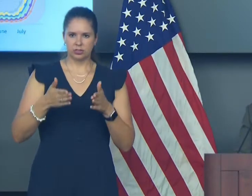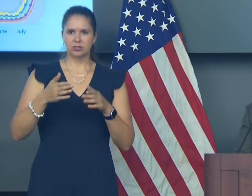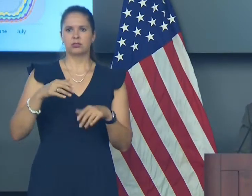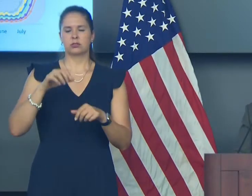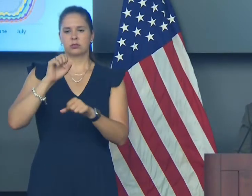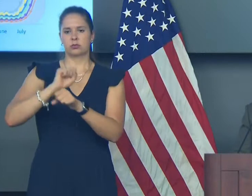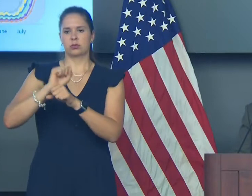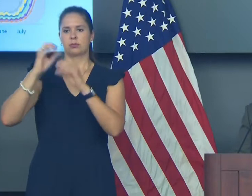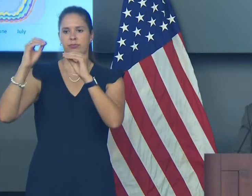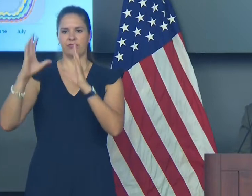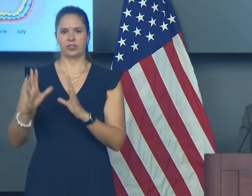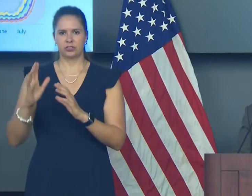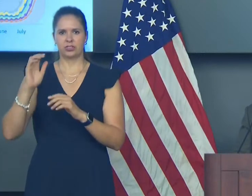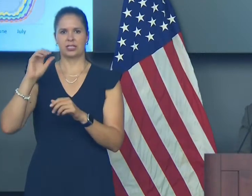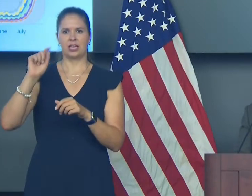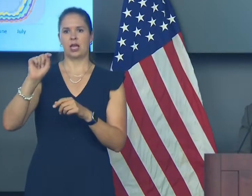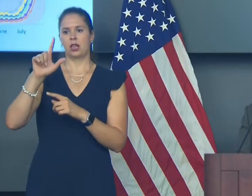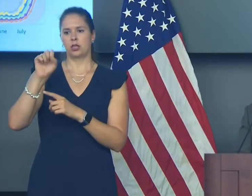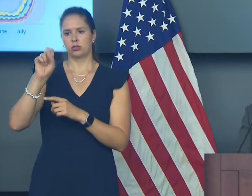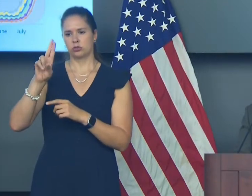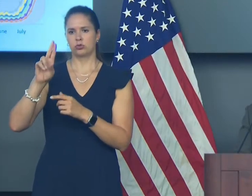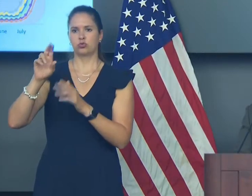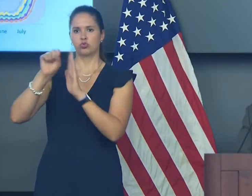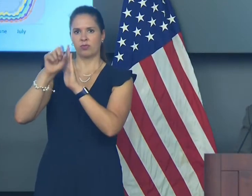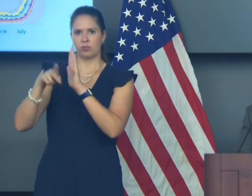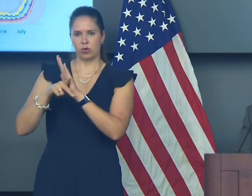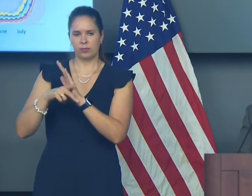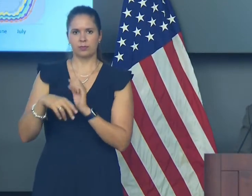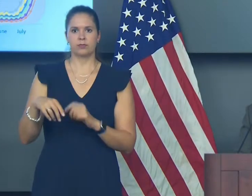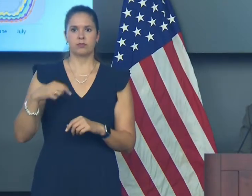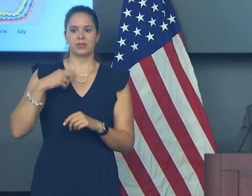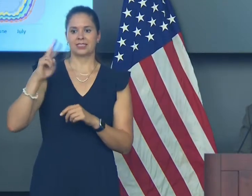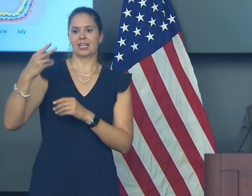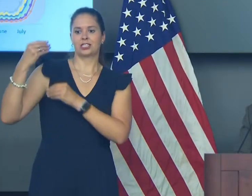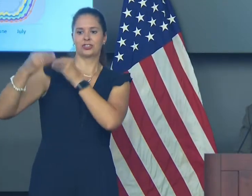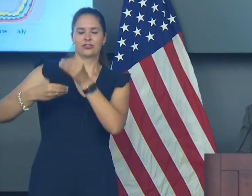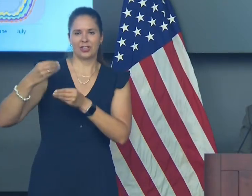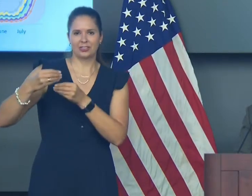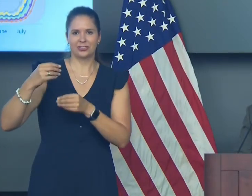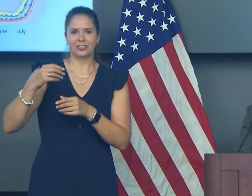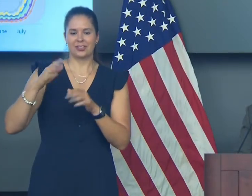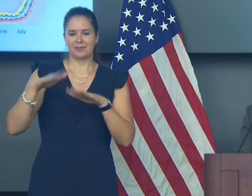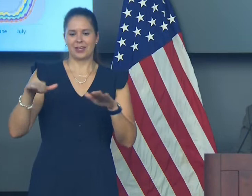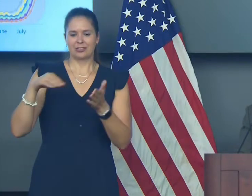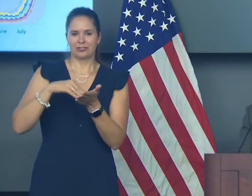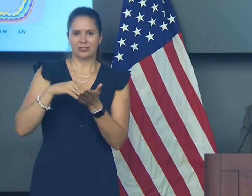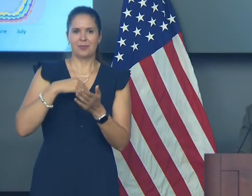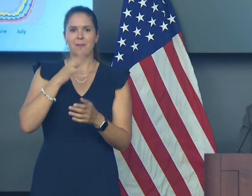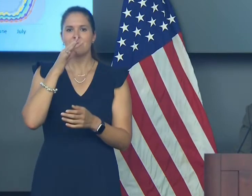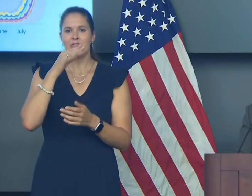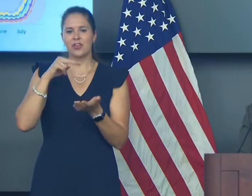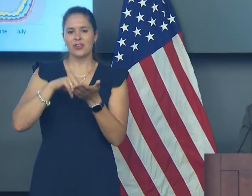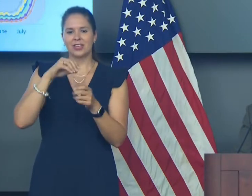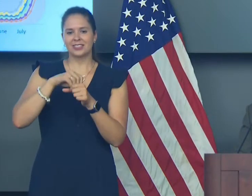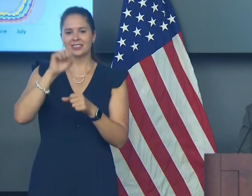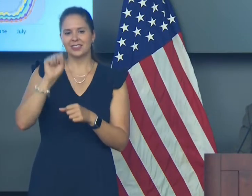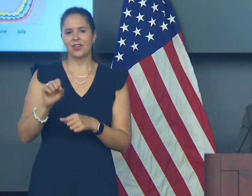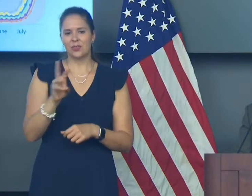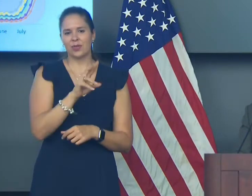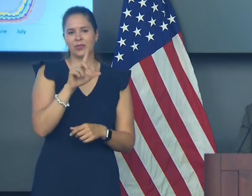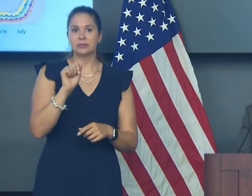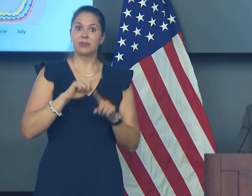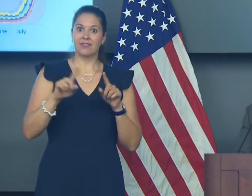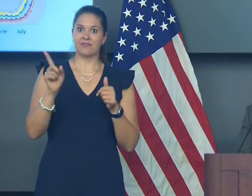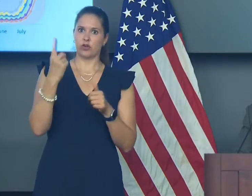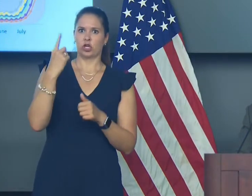Shreveport. I'm a second-generation Louisiana pediatrician. My mother's a nurse in Southwest Louisiana. But first,